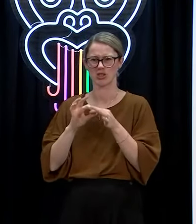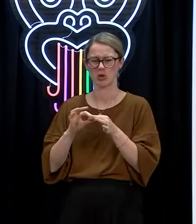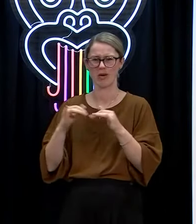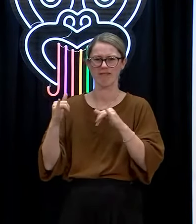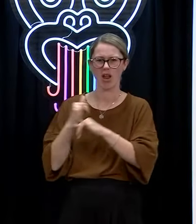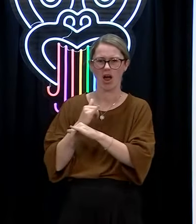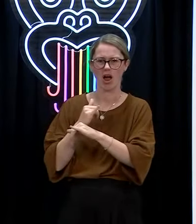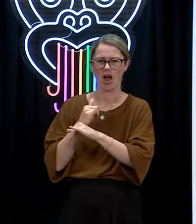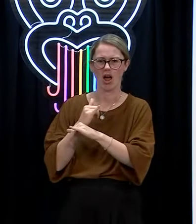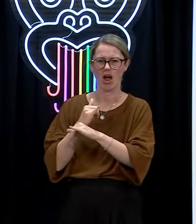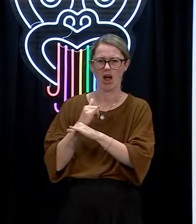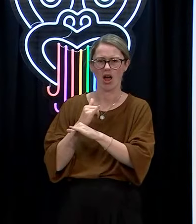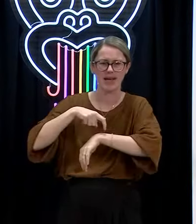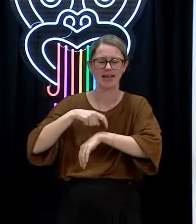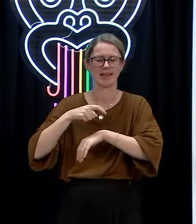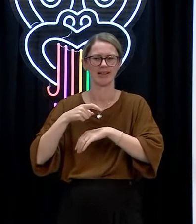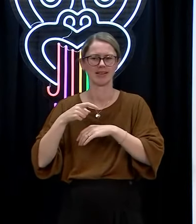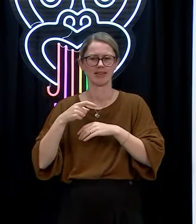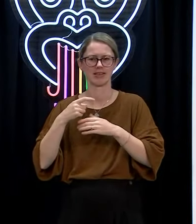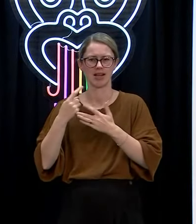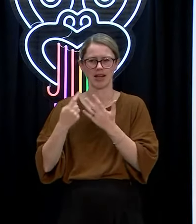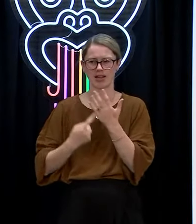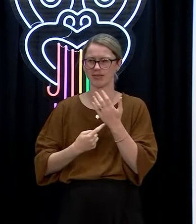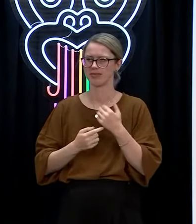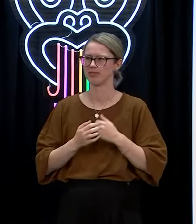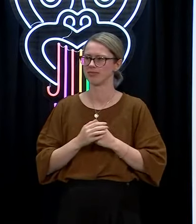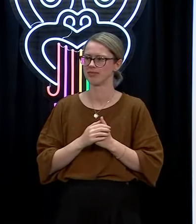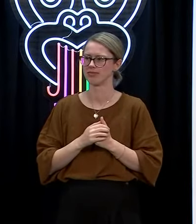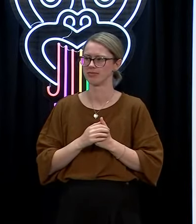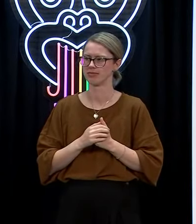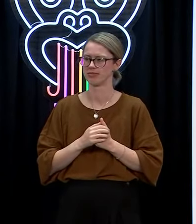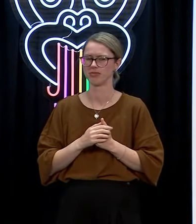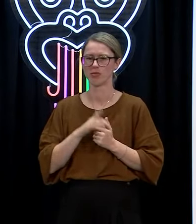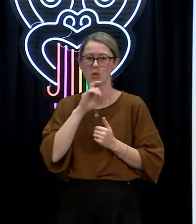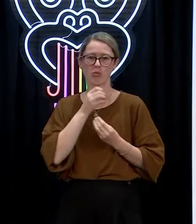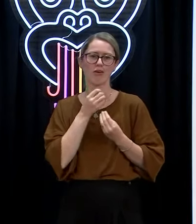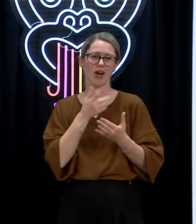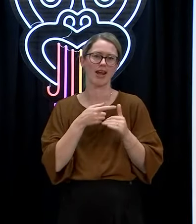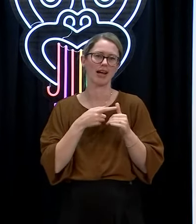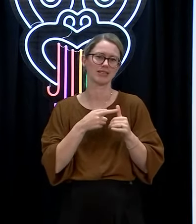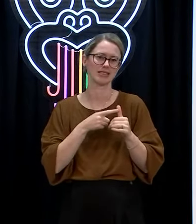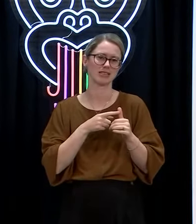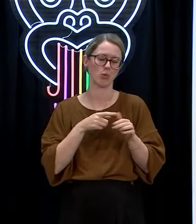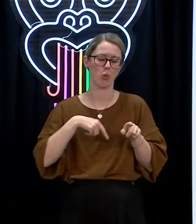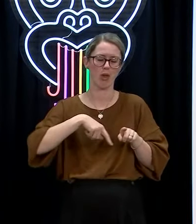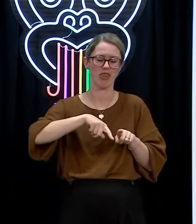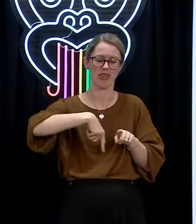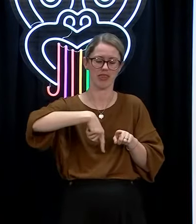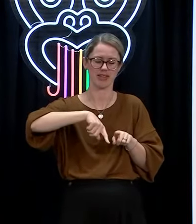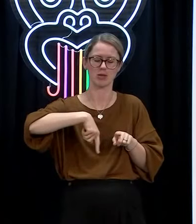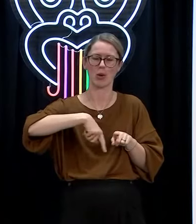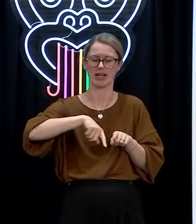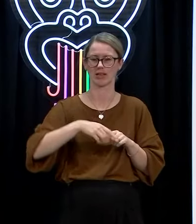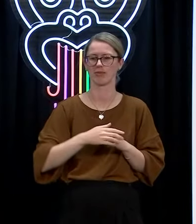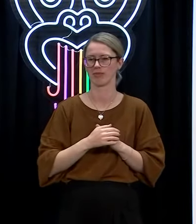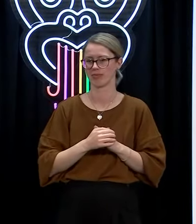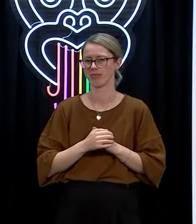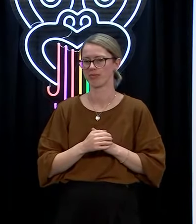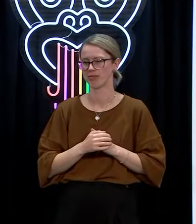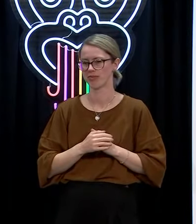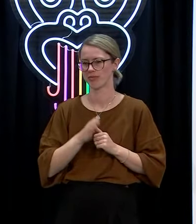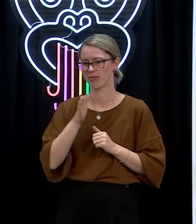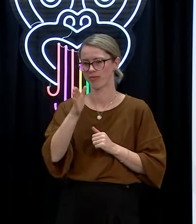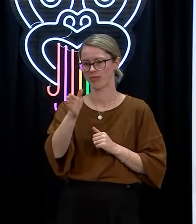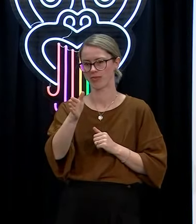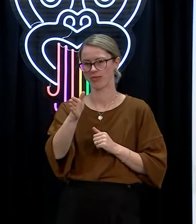flight scheduling and all of those sorts of things. We will have answers to that within the next week or so. Look, just on